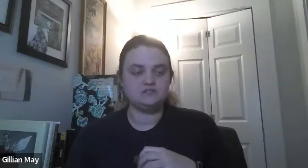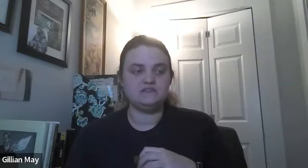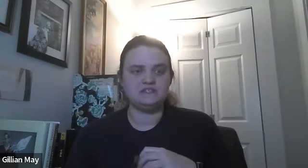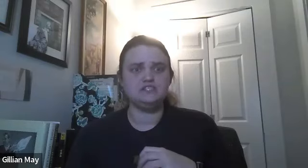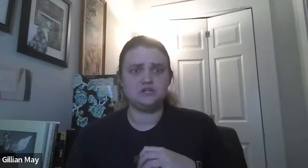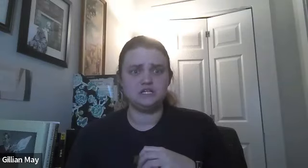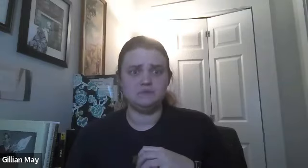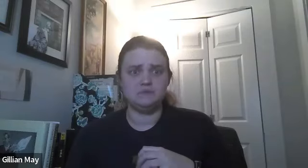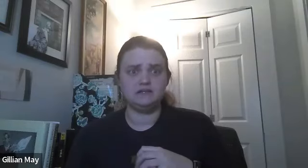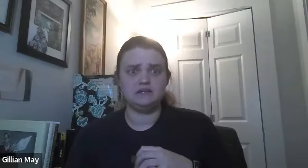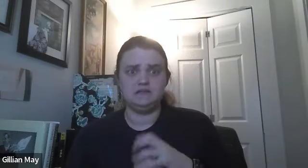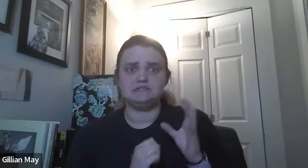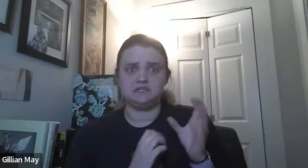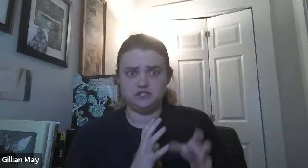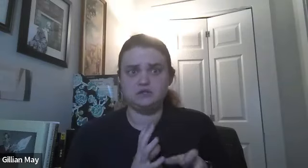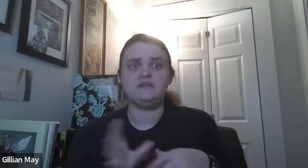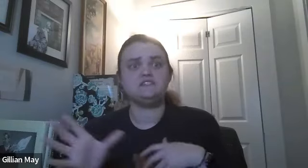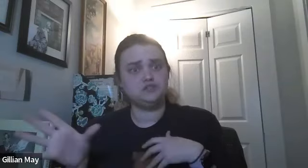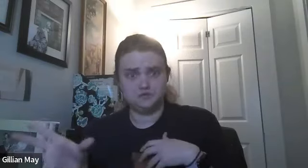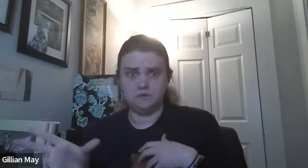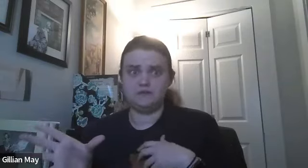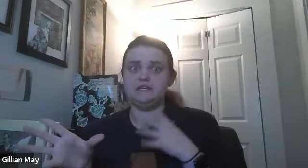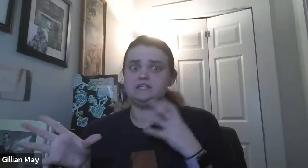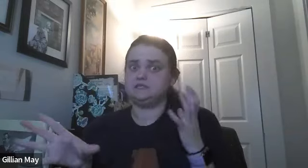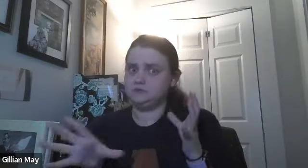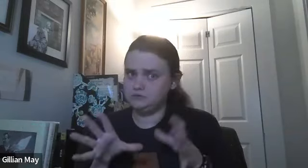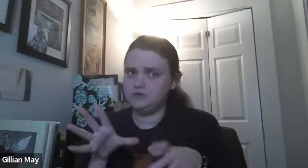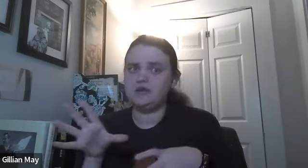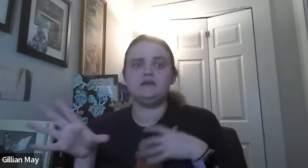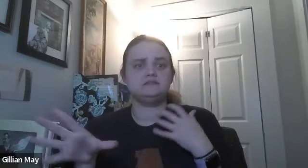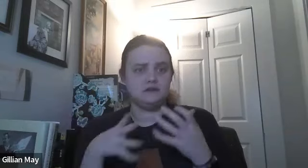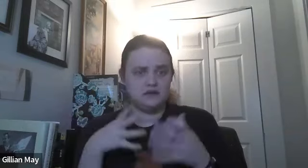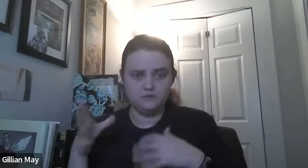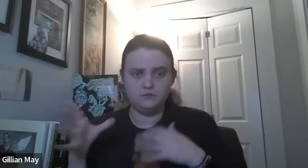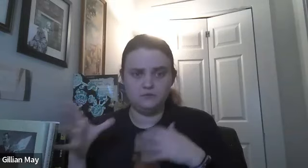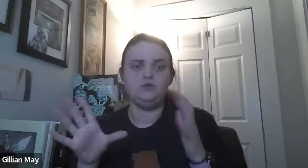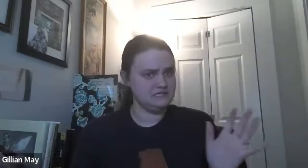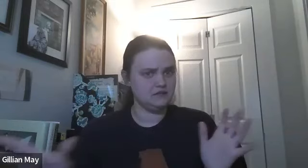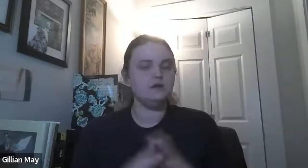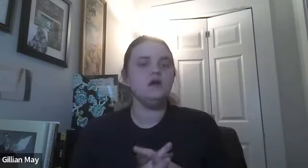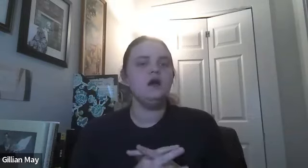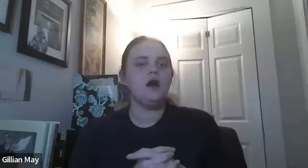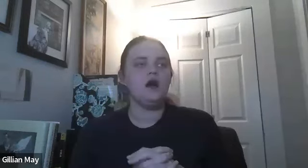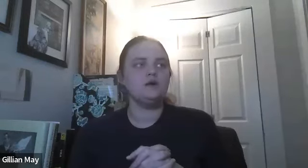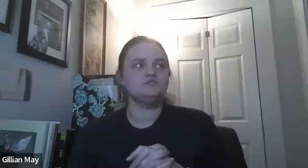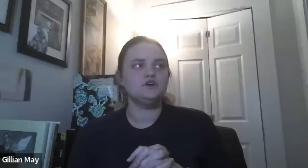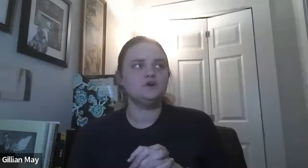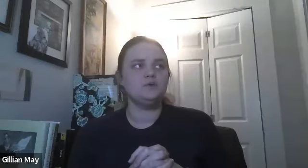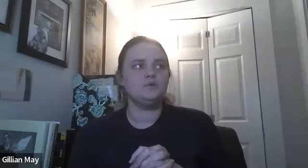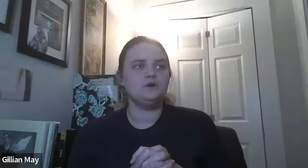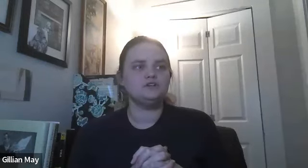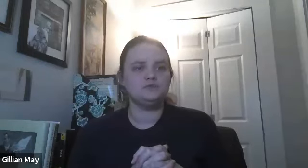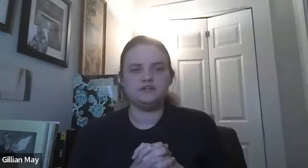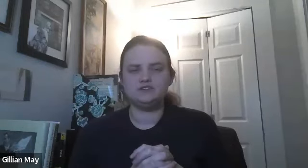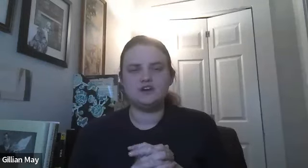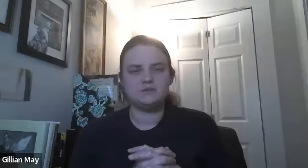saying, that's a strange man, that's concerning, that's a strange woman. Like, okay, it's kind of a, you want to stay clear. So when you're, but you're talking about